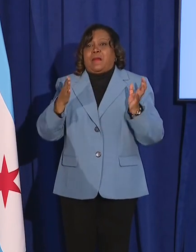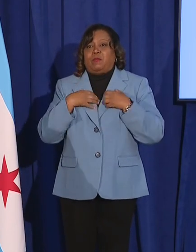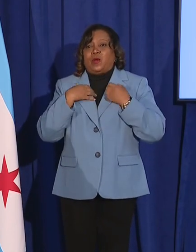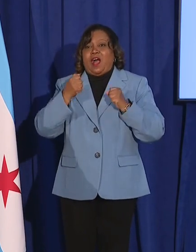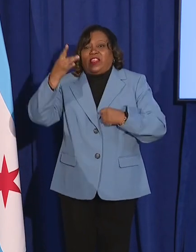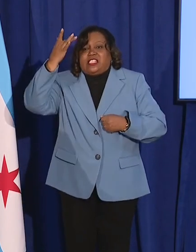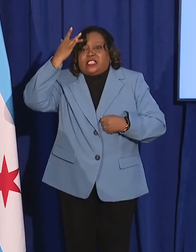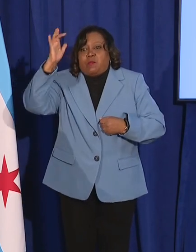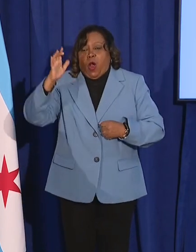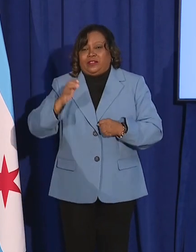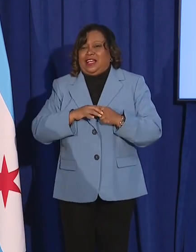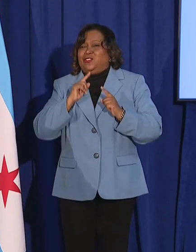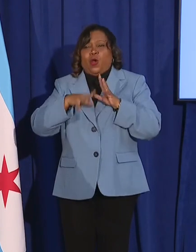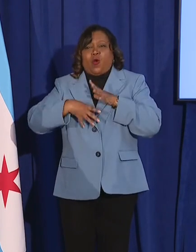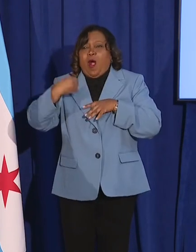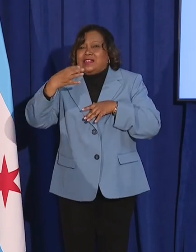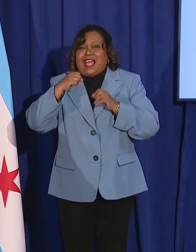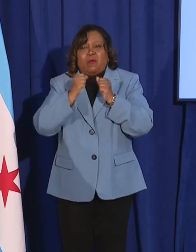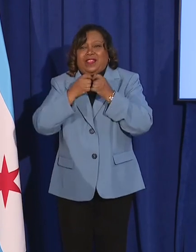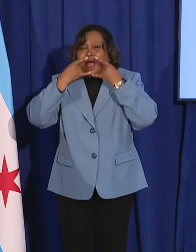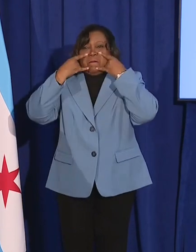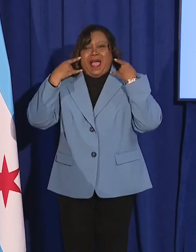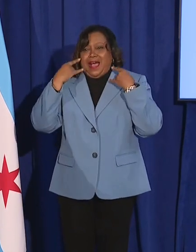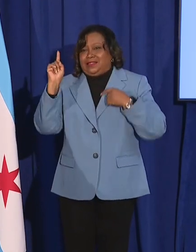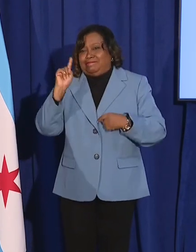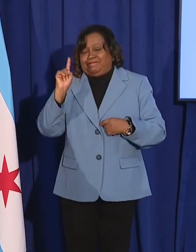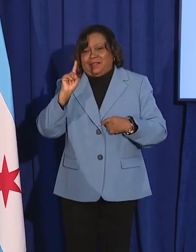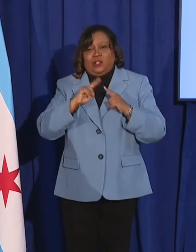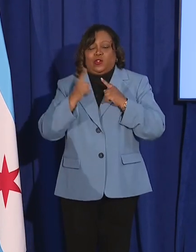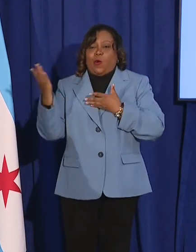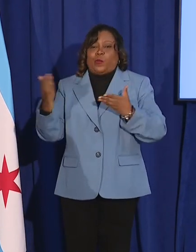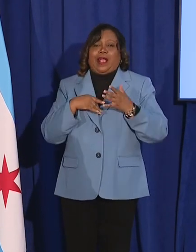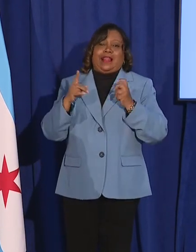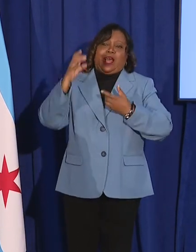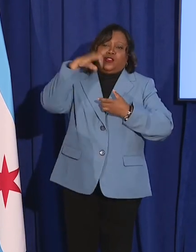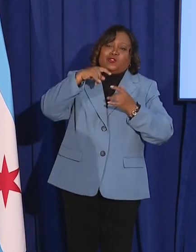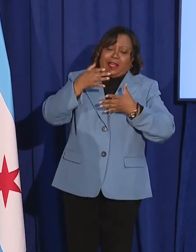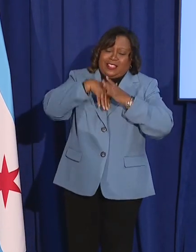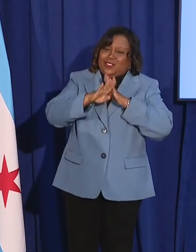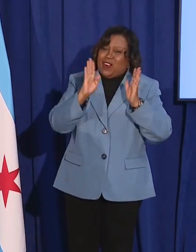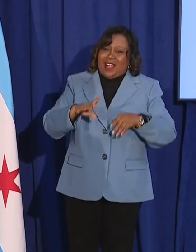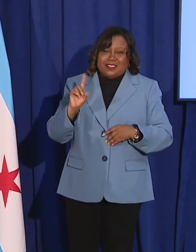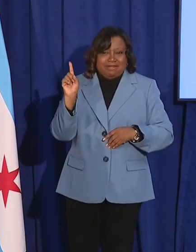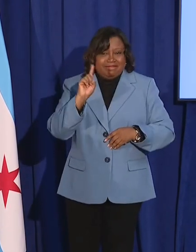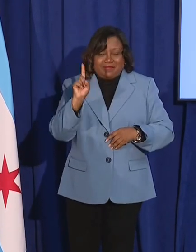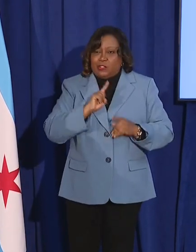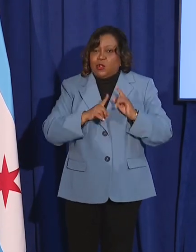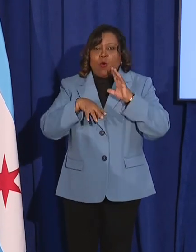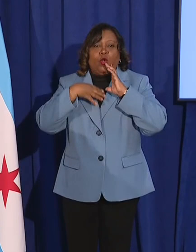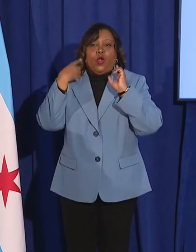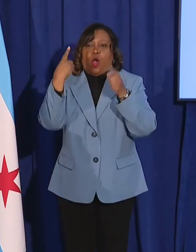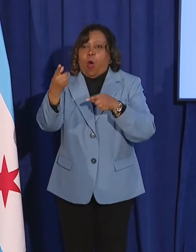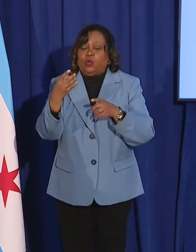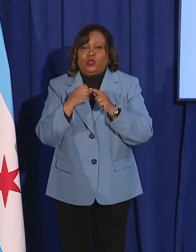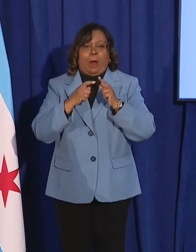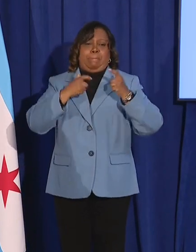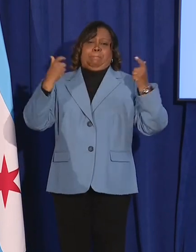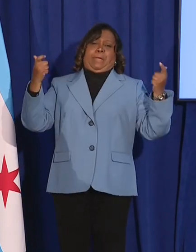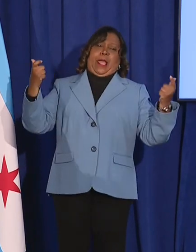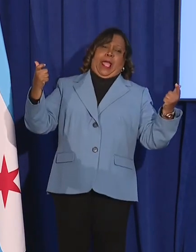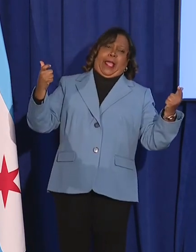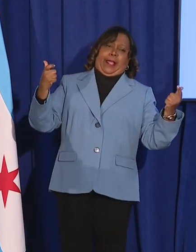smart. Don't go outside without one. Don't bring a bunch of strangers into your house. Don't go to big